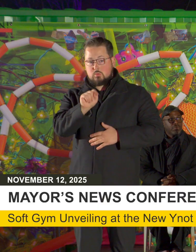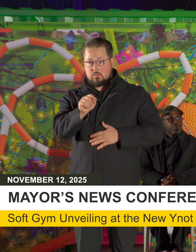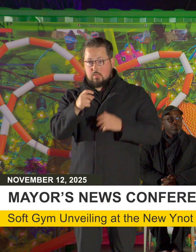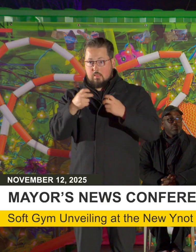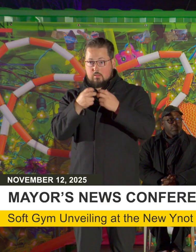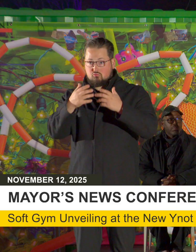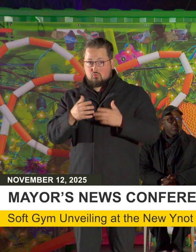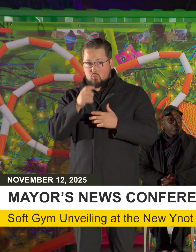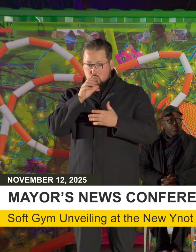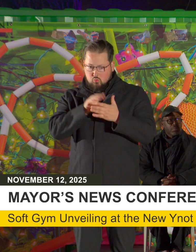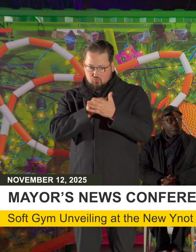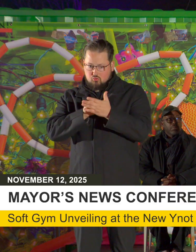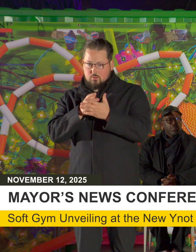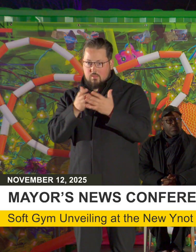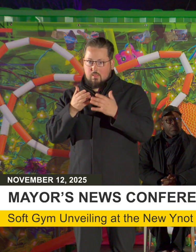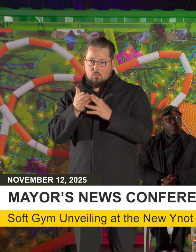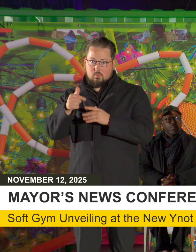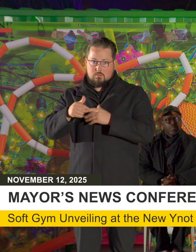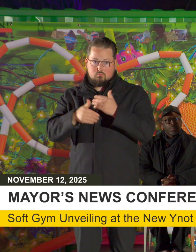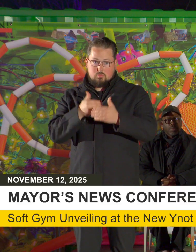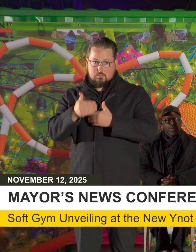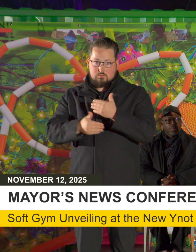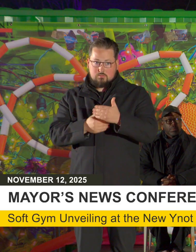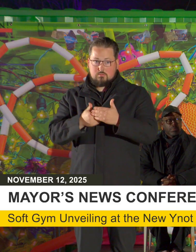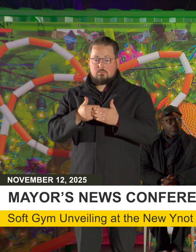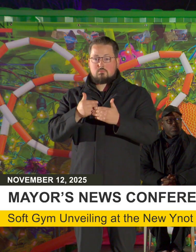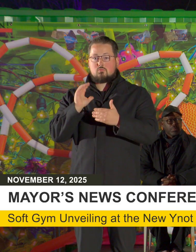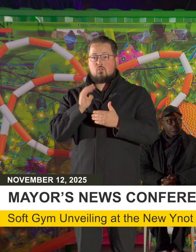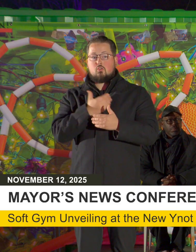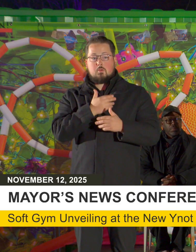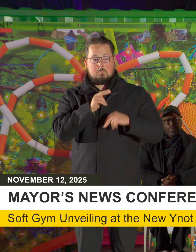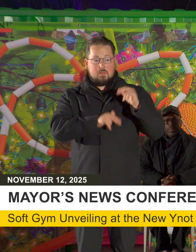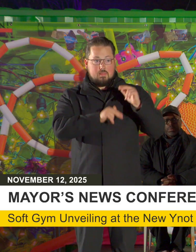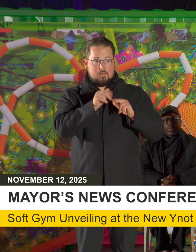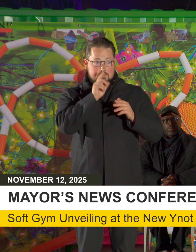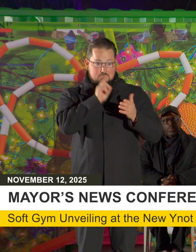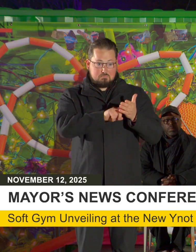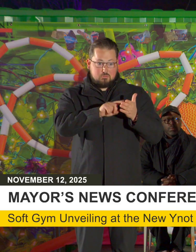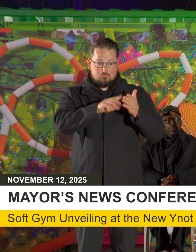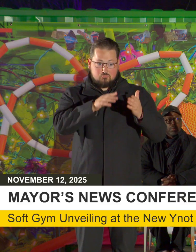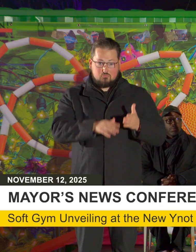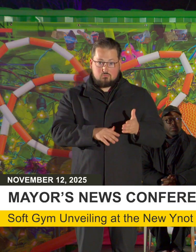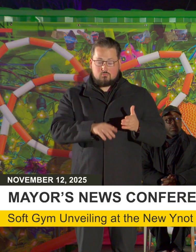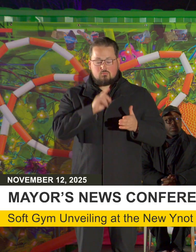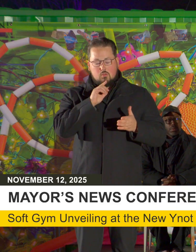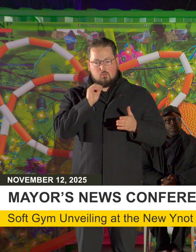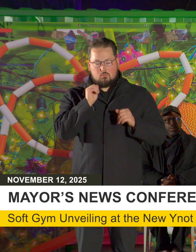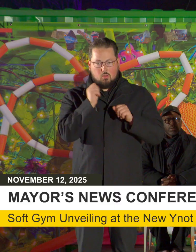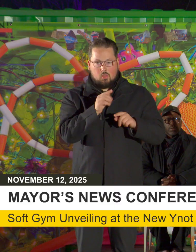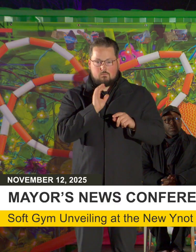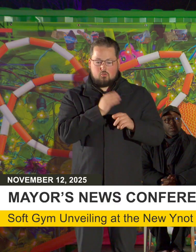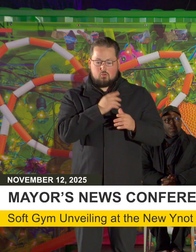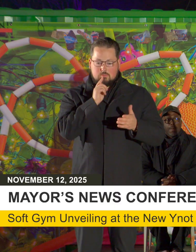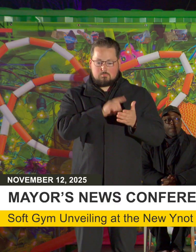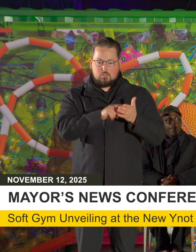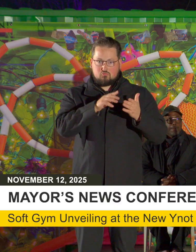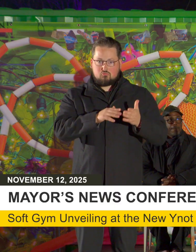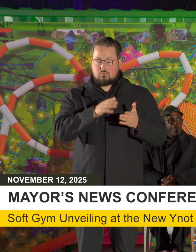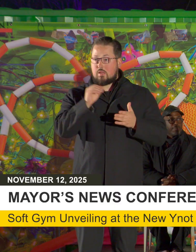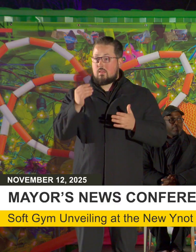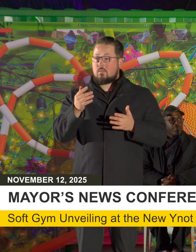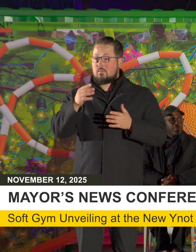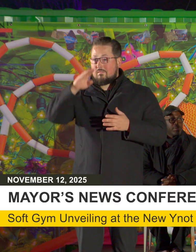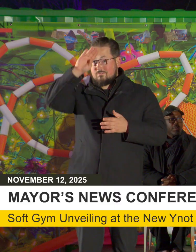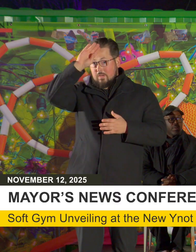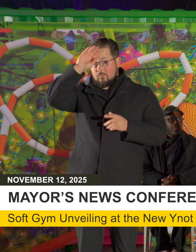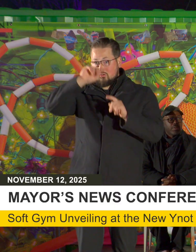learned a lot throughout this process, our building inspectors, all of our inspectors, even the fire department learned a